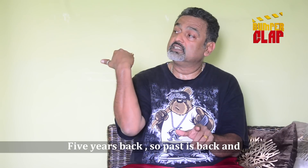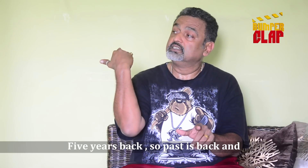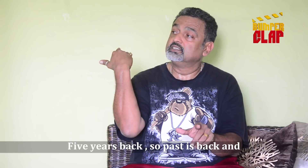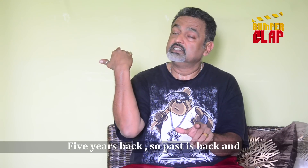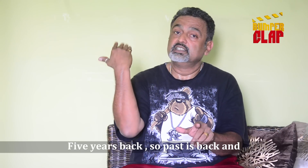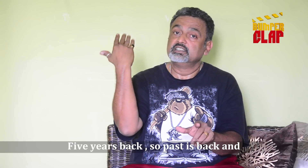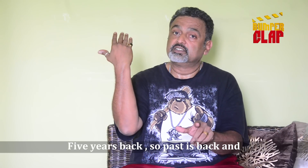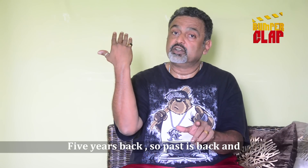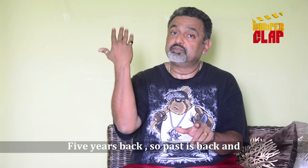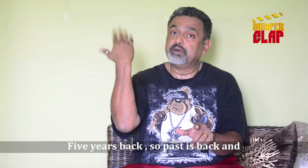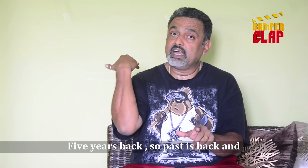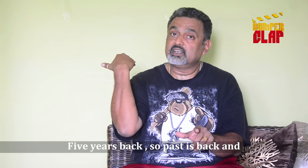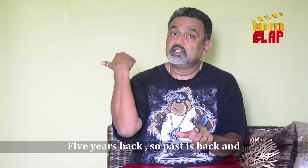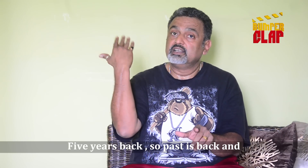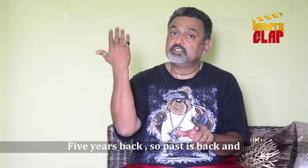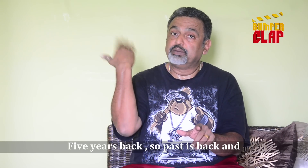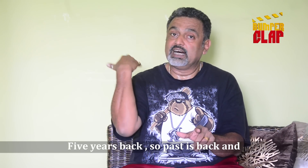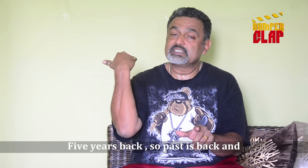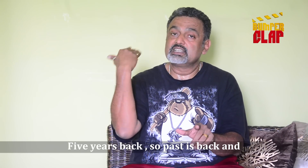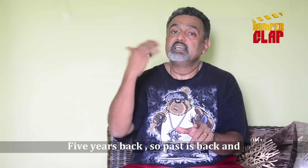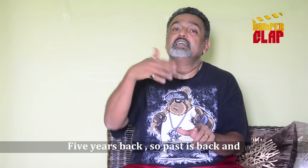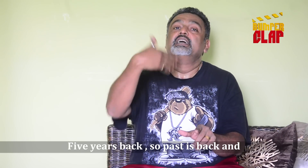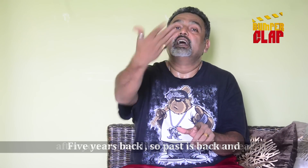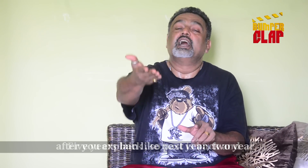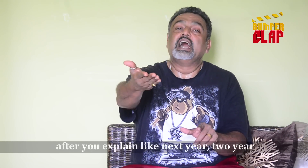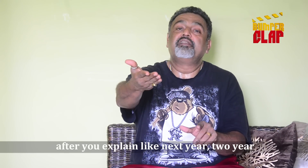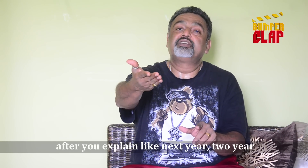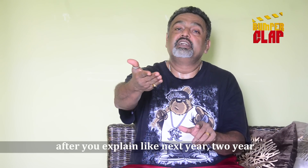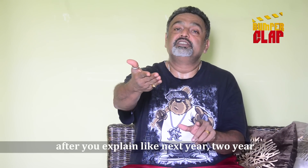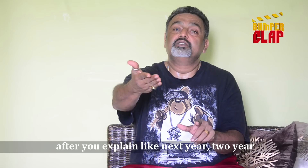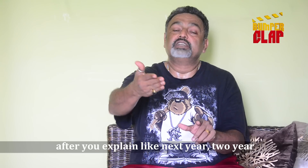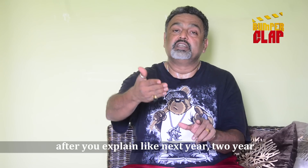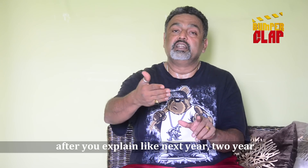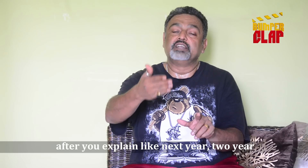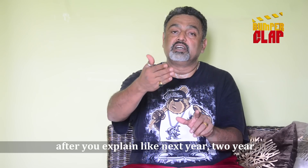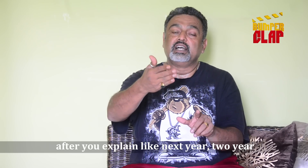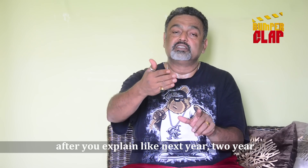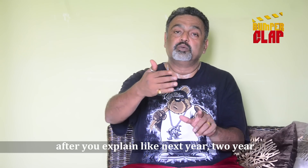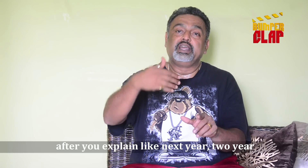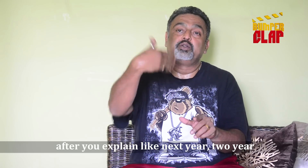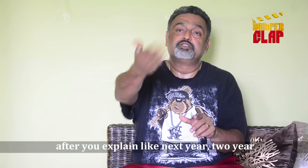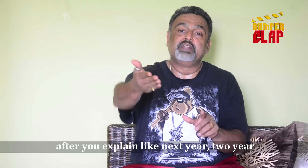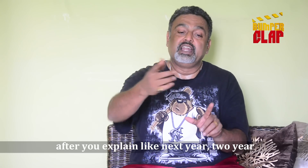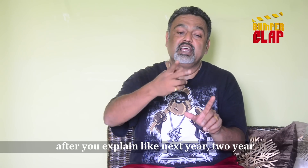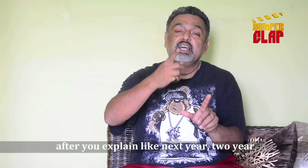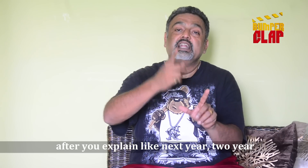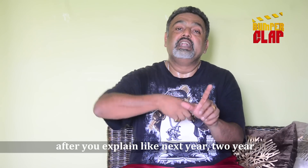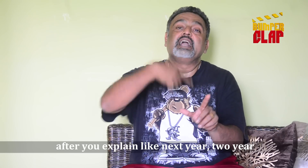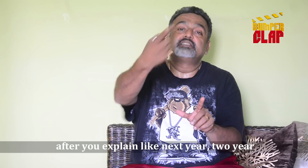so this back is past after is recently as a way to explain the next